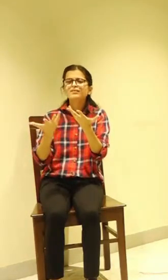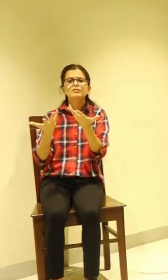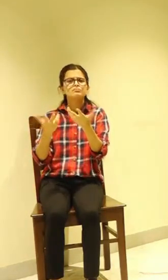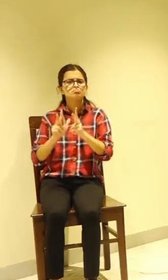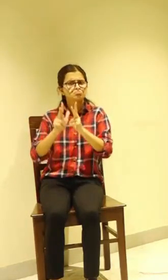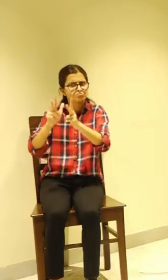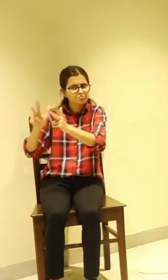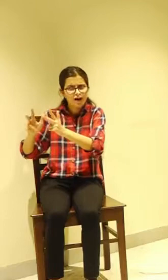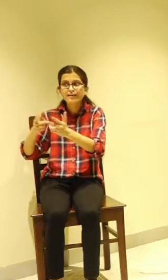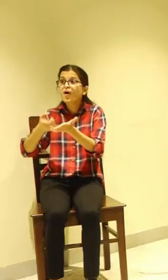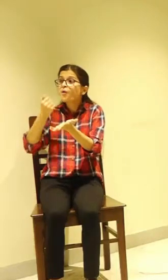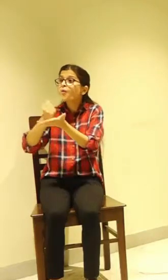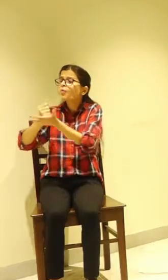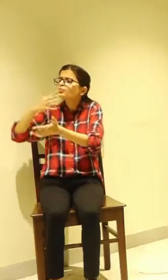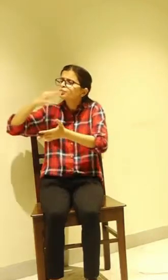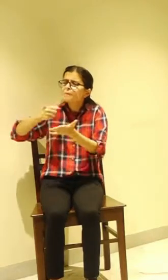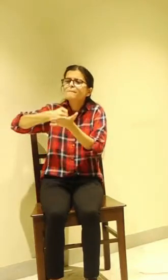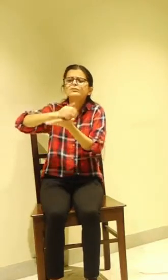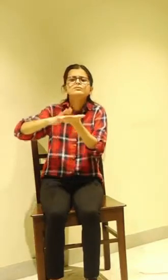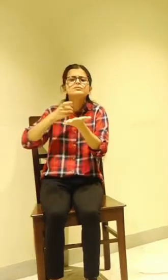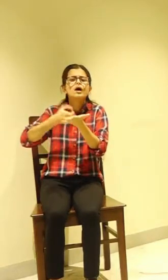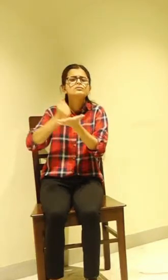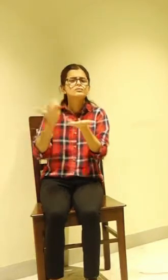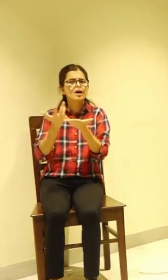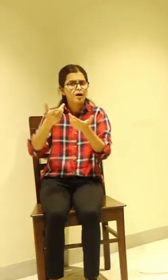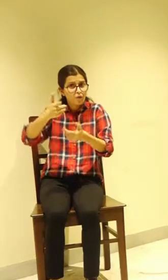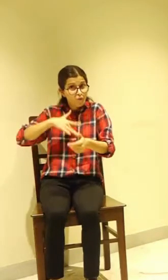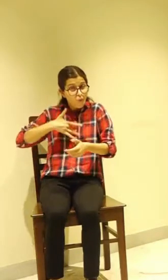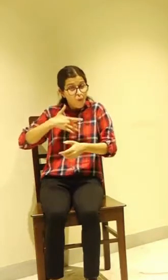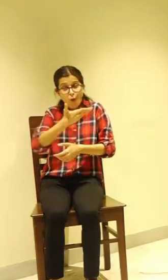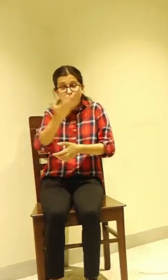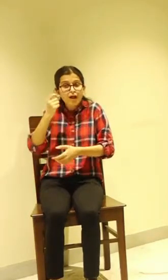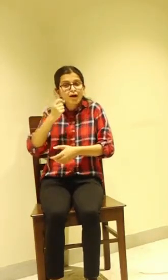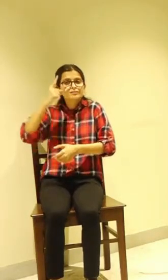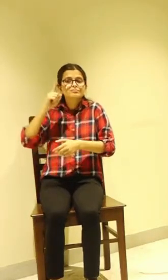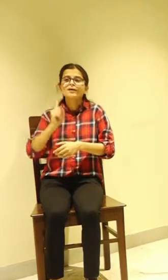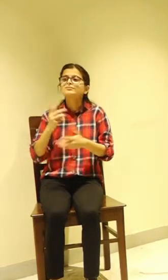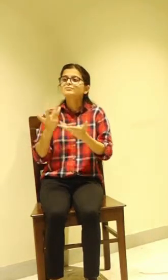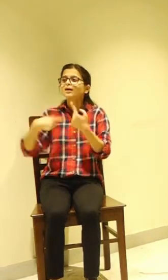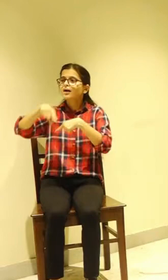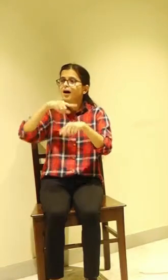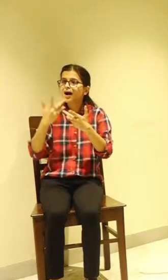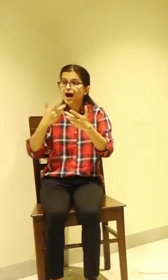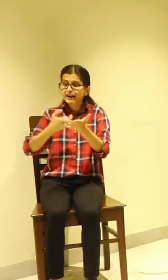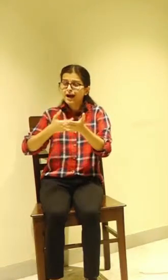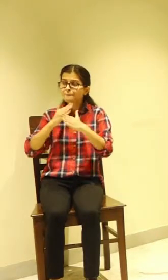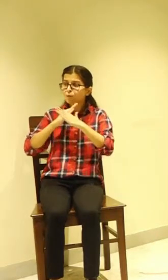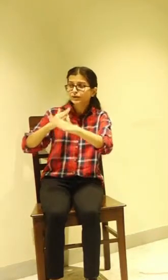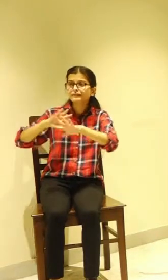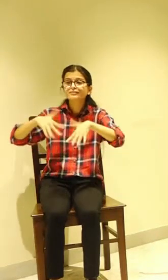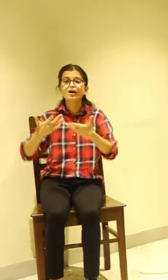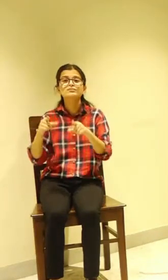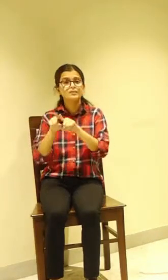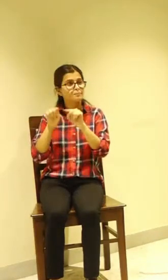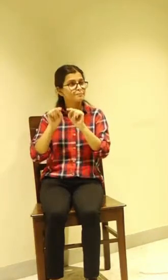particular fundamental right that we are talking about. What is the thing you're protecting? Yeah, so first we need to understand what exactly you're protecting, and only then can we go to questions